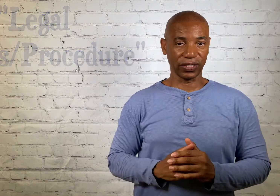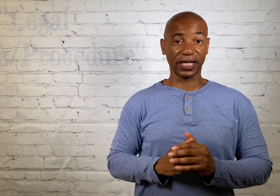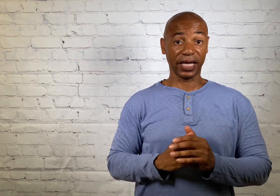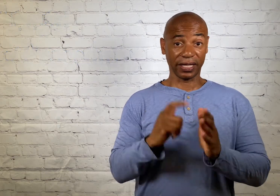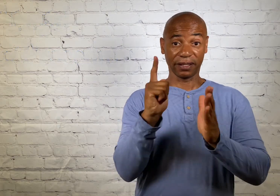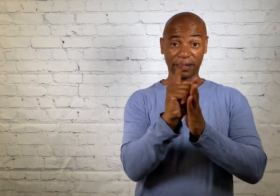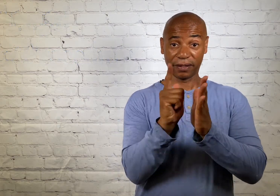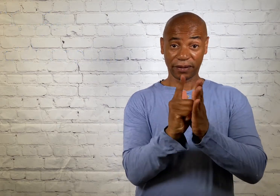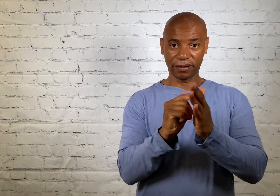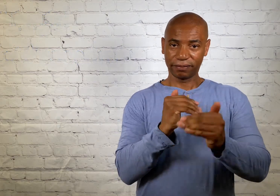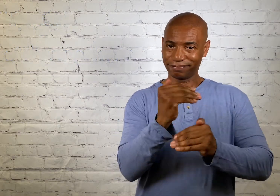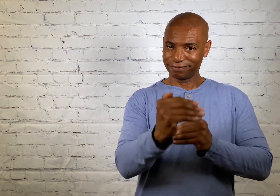again.